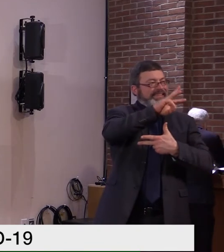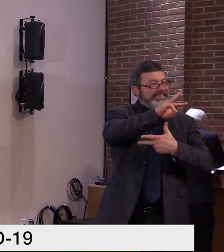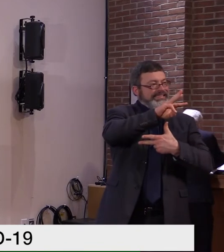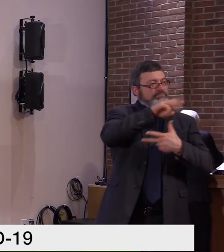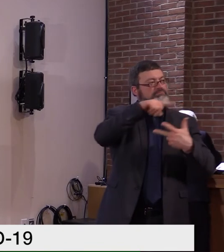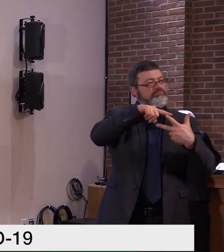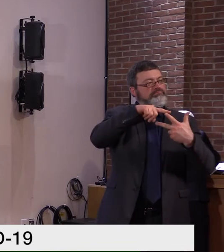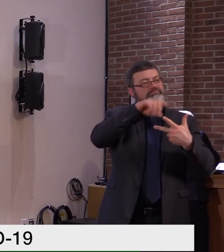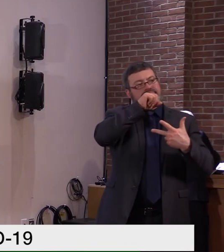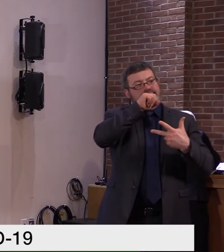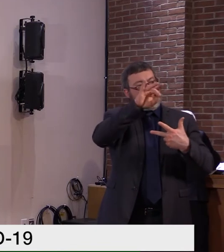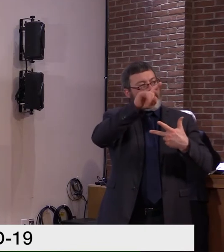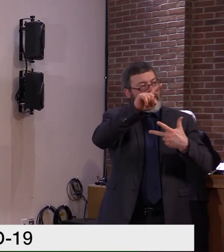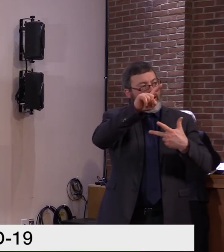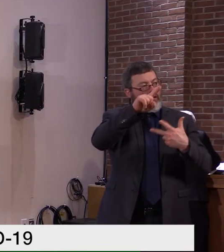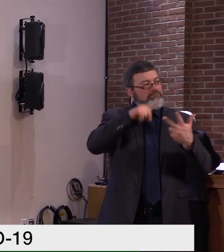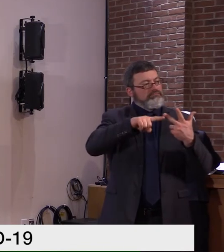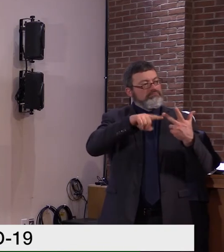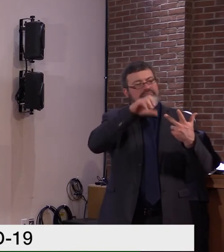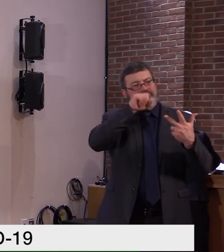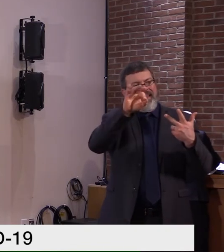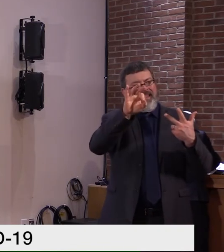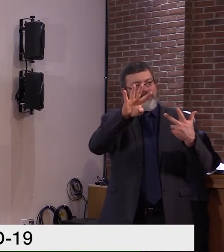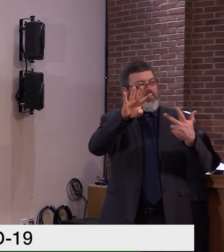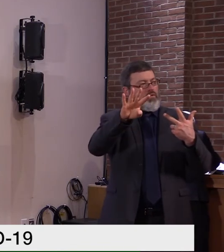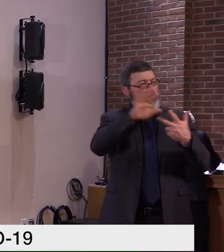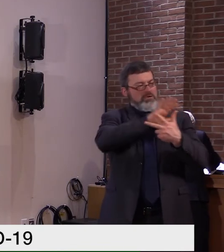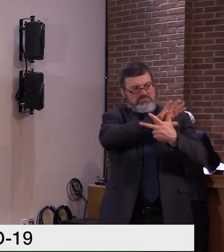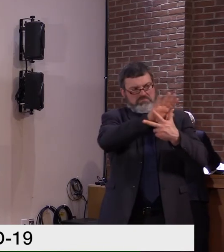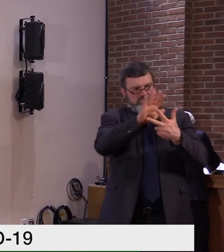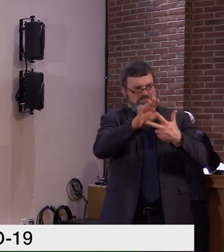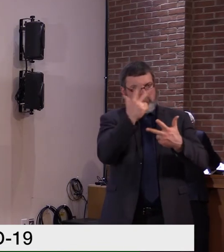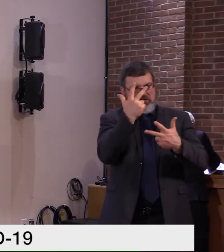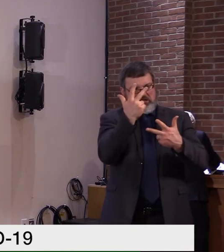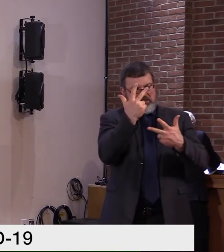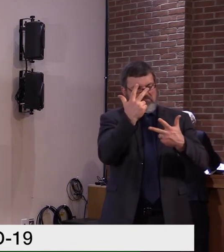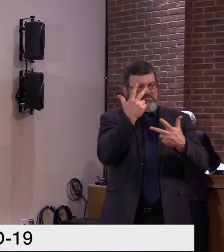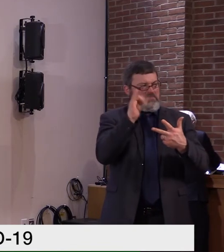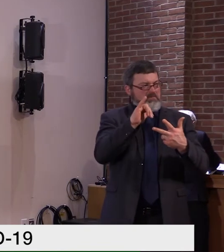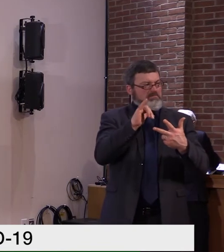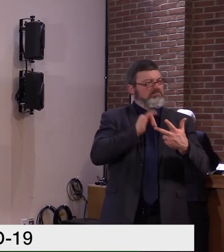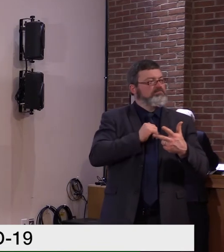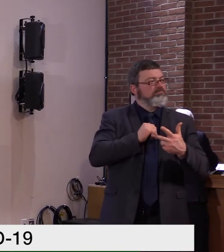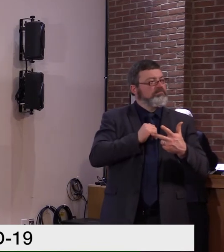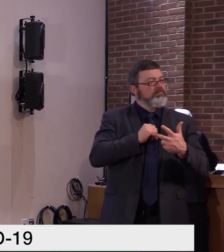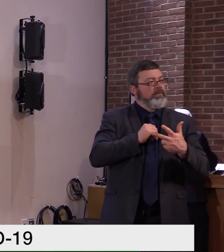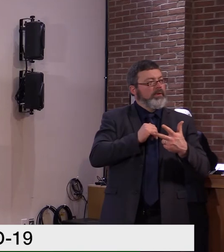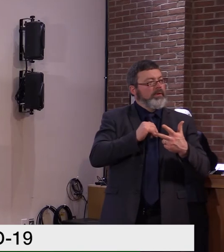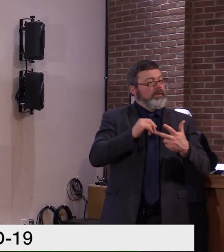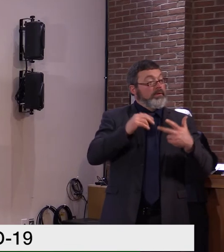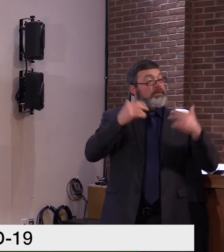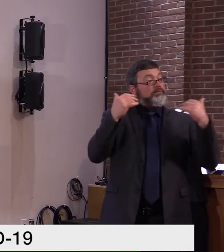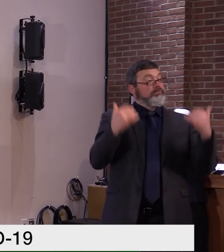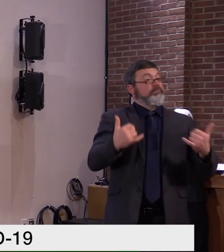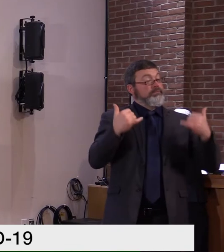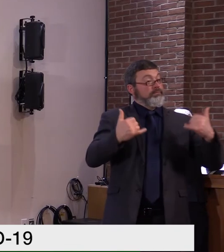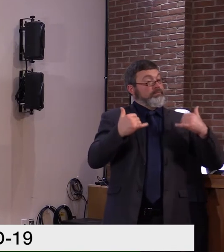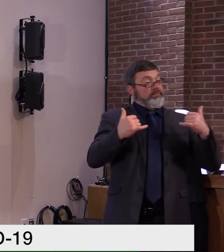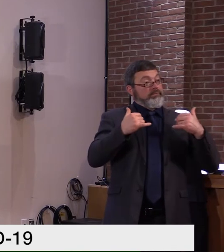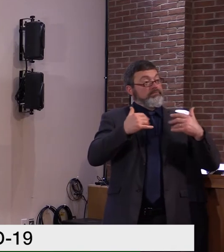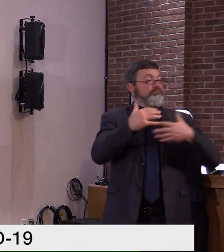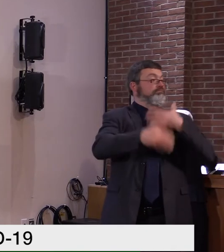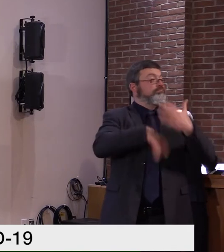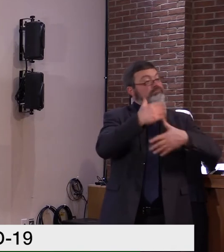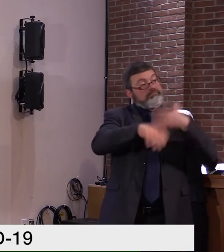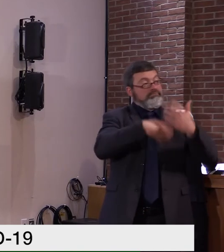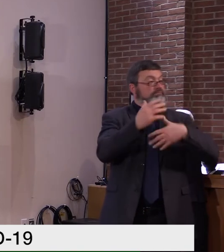When all this is said and done and maybe over, hopefully, next spring or whatever, will you be planning